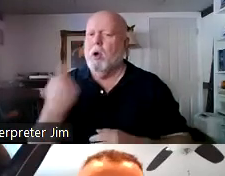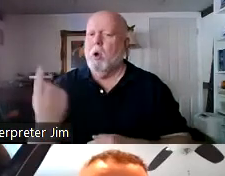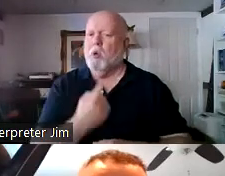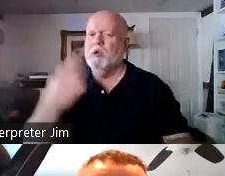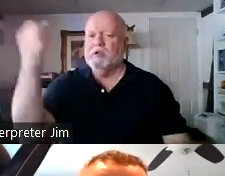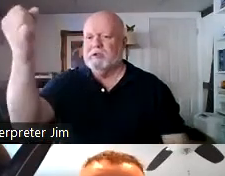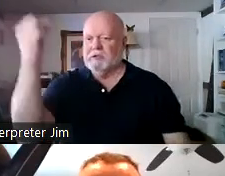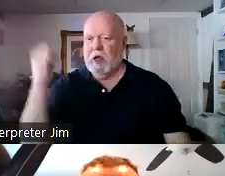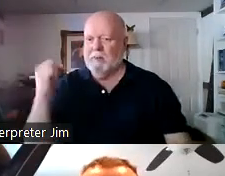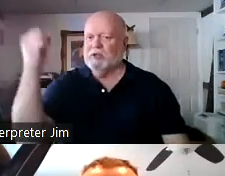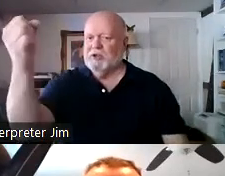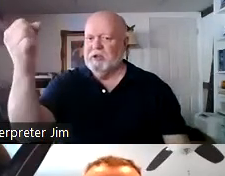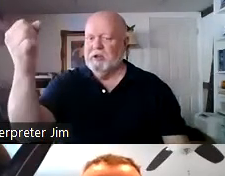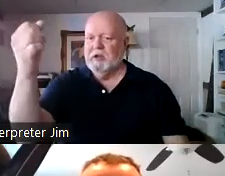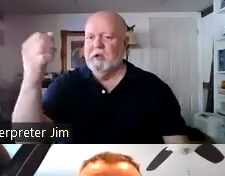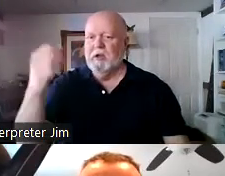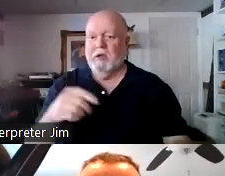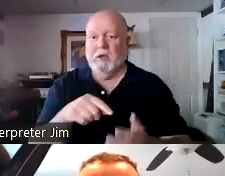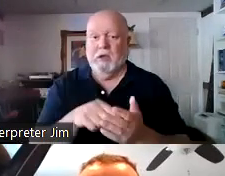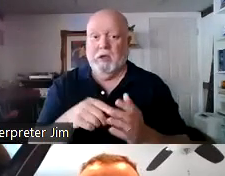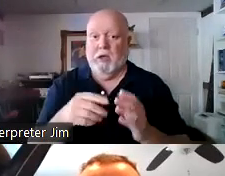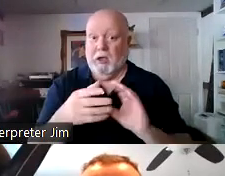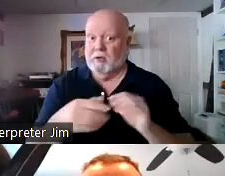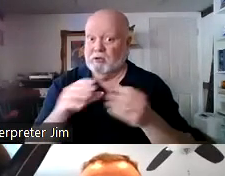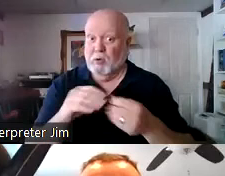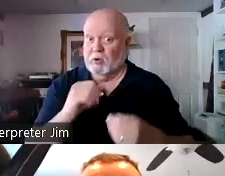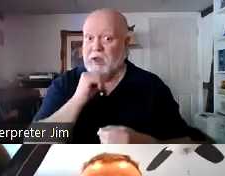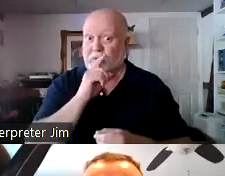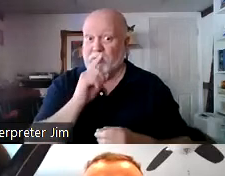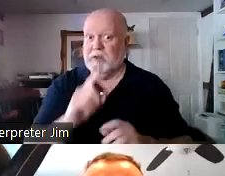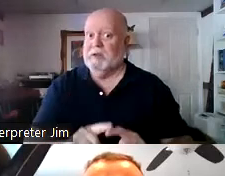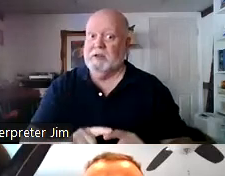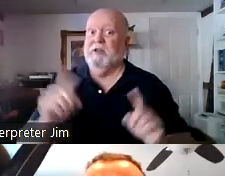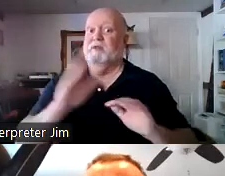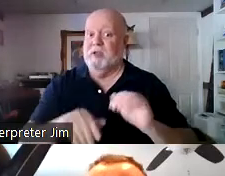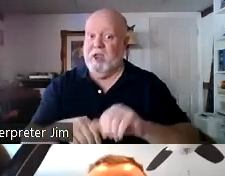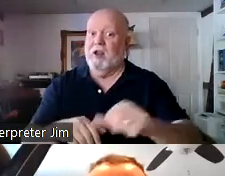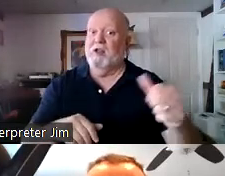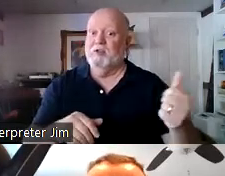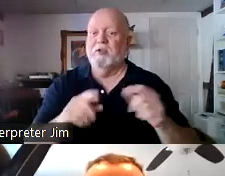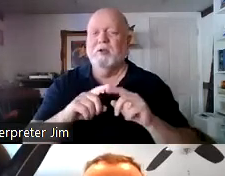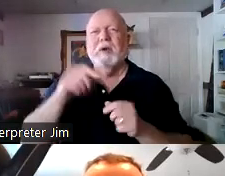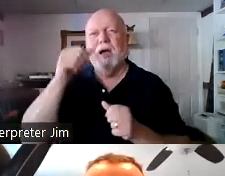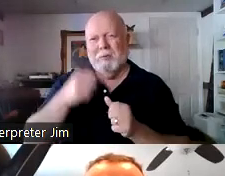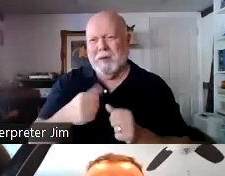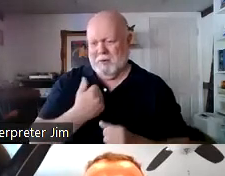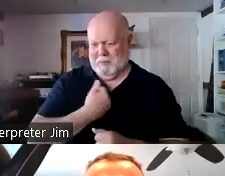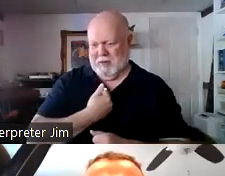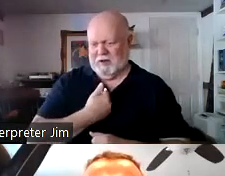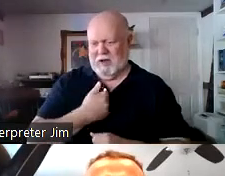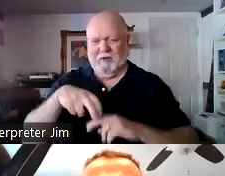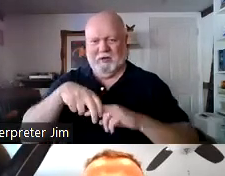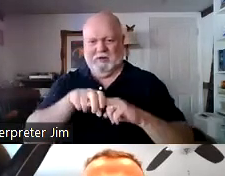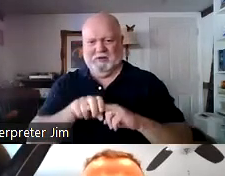front of a slot machine. And this story, by the way, is not terribly unusual, but I remember it for myself. Sitting in front of a slot machine, I